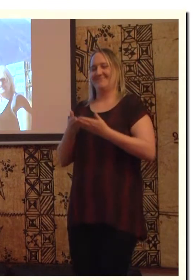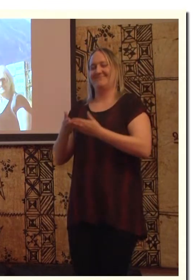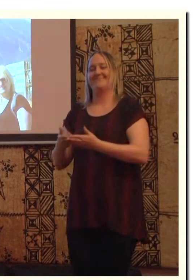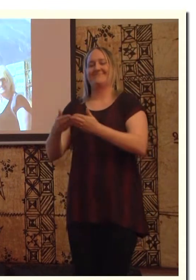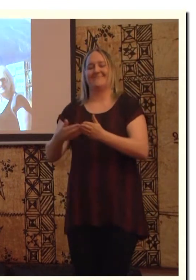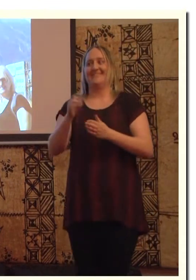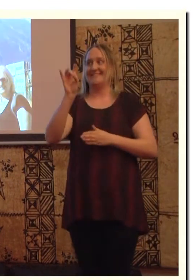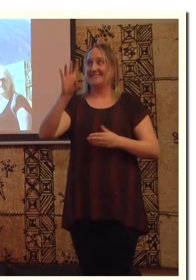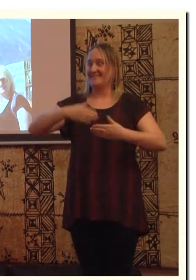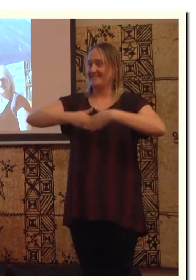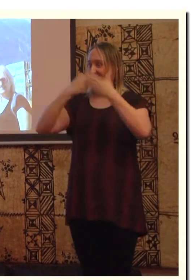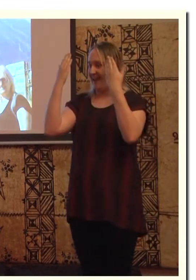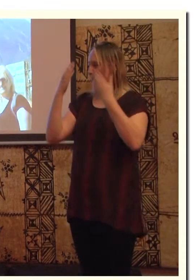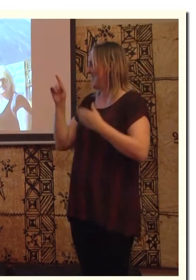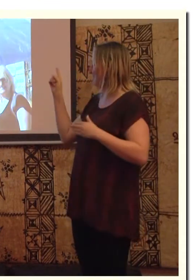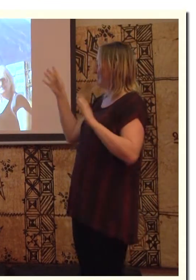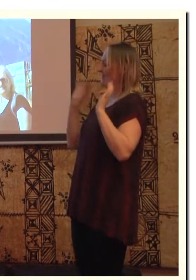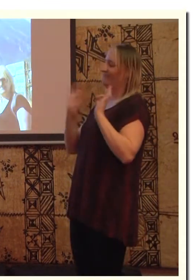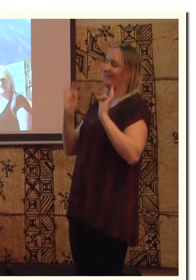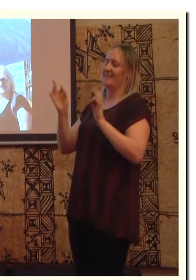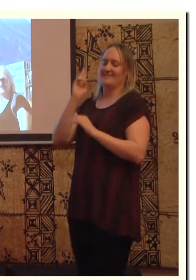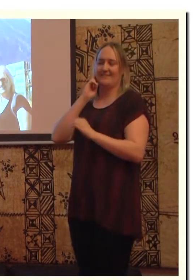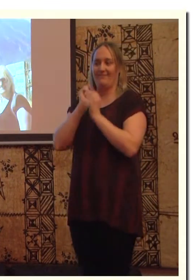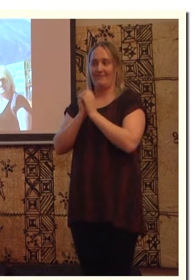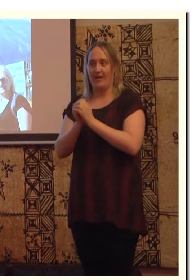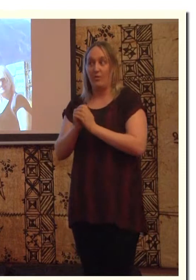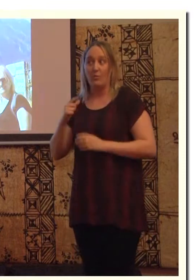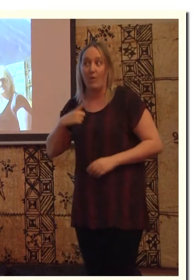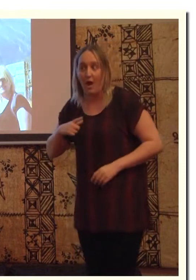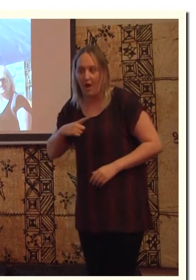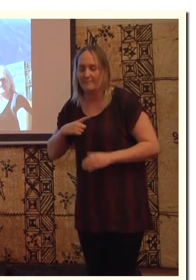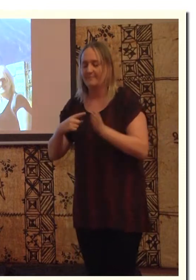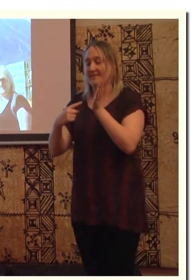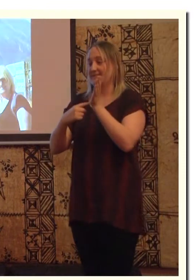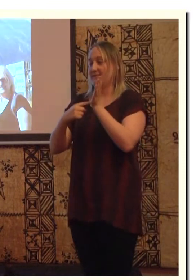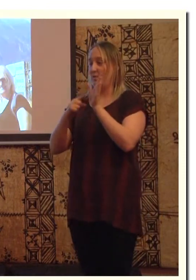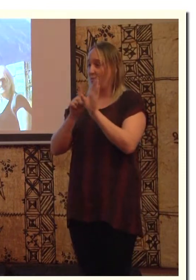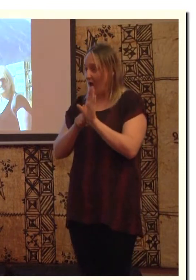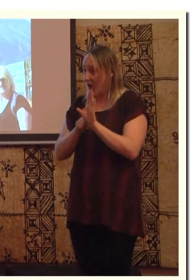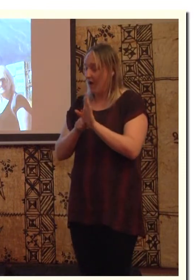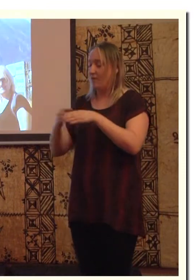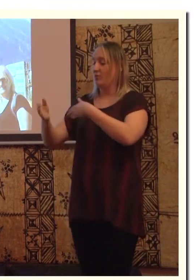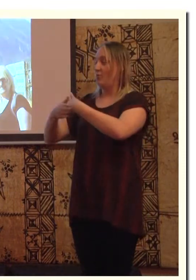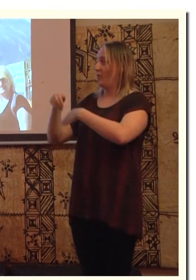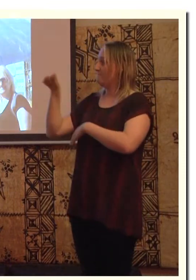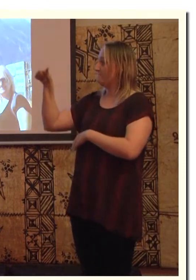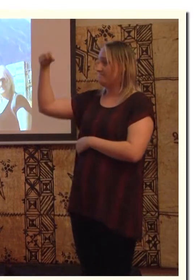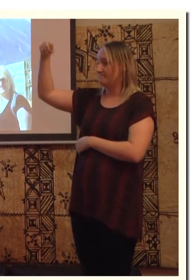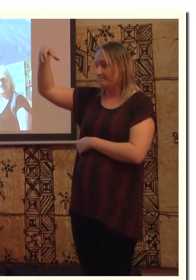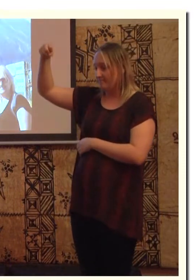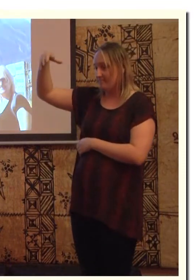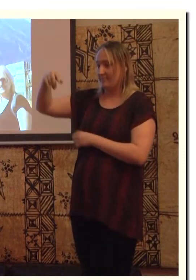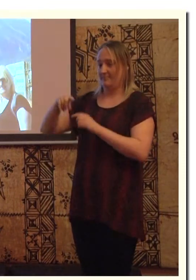from Alaska when I went on a cruise for 10 days and it was just such a fabulous time with a best